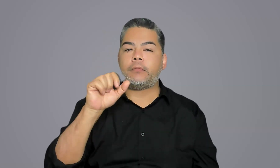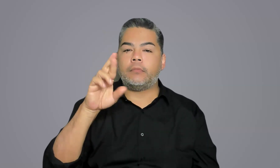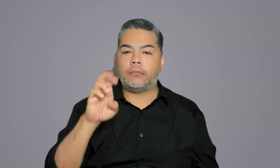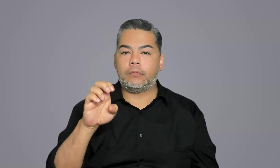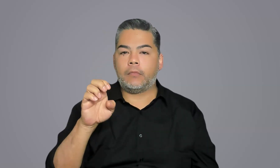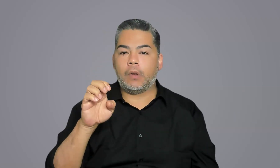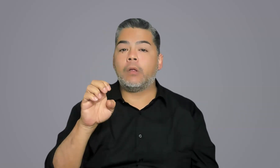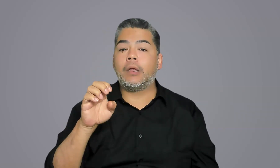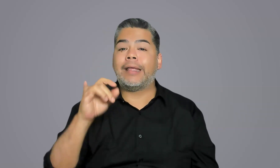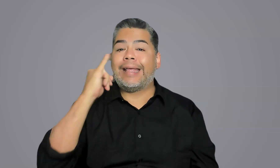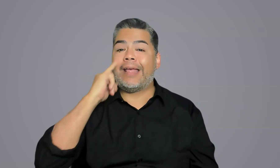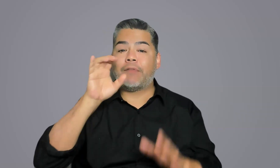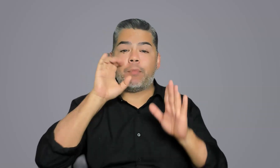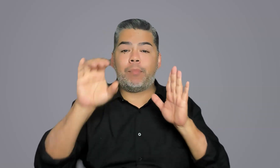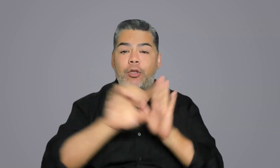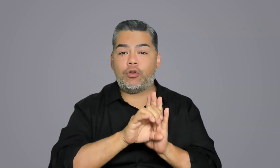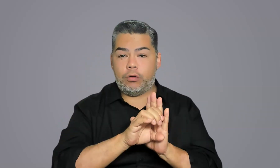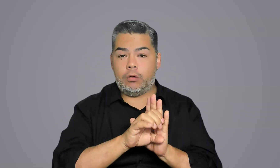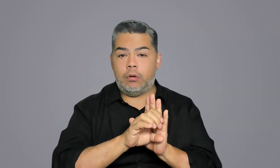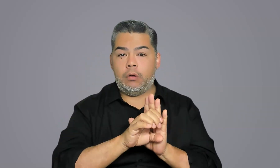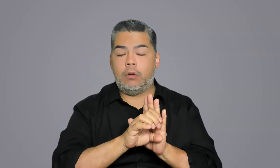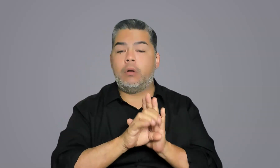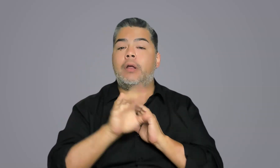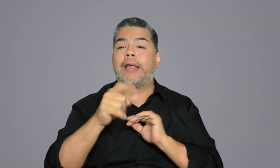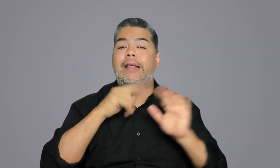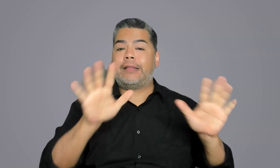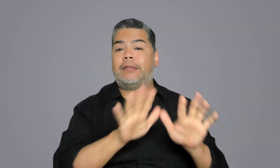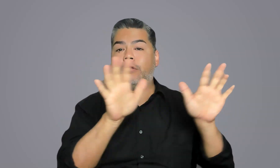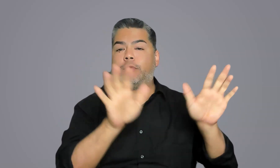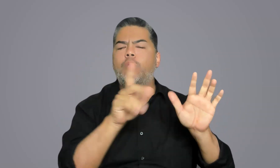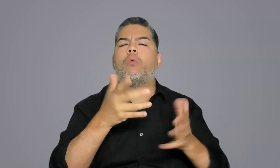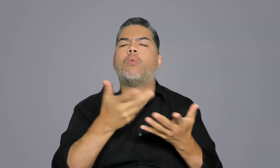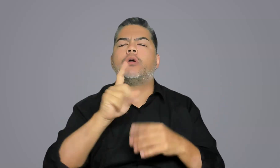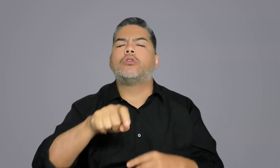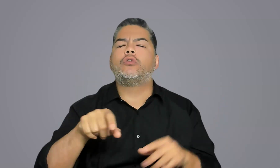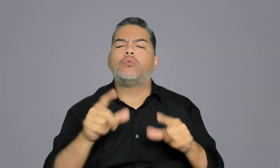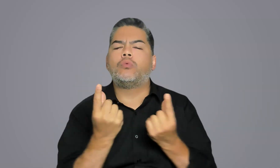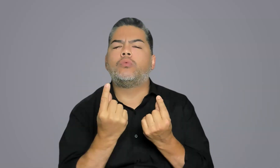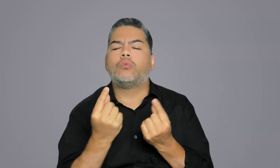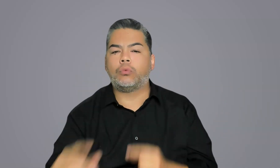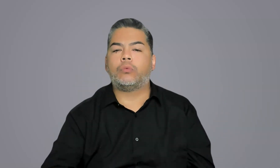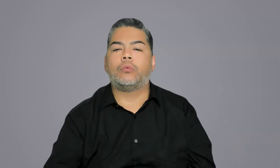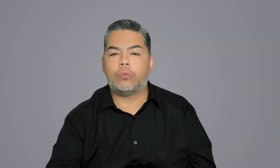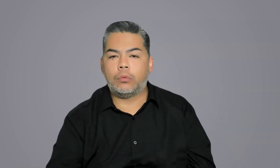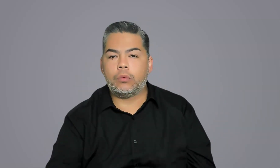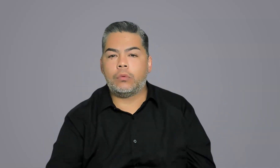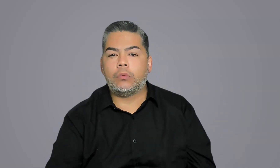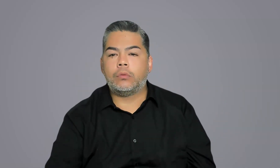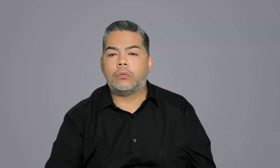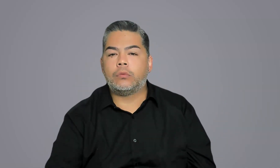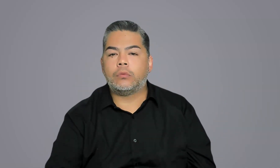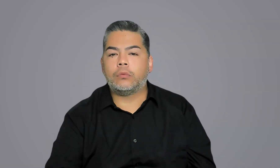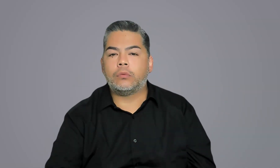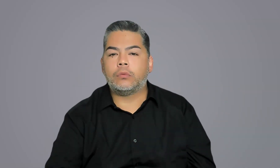image in a document is decorative, what should you do? Yeah, really good question. It can be tackled in a couple